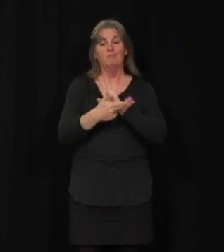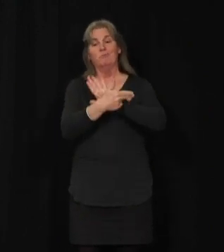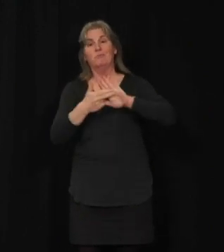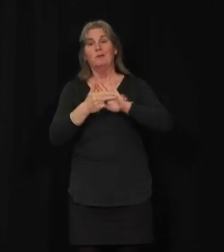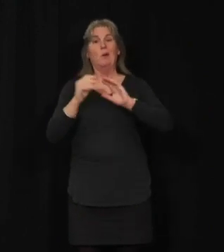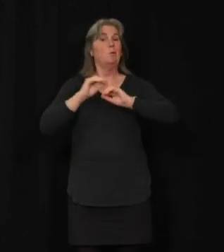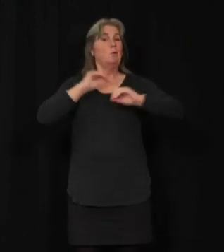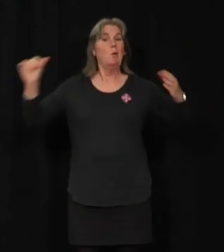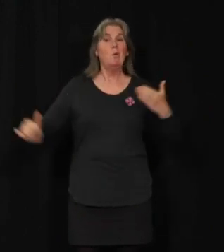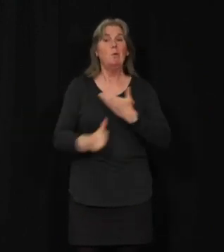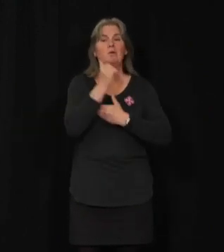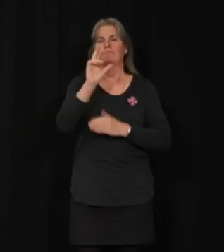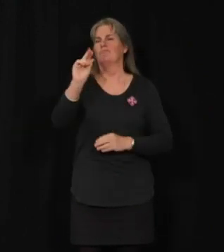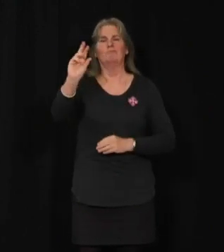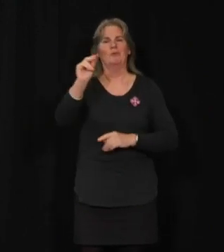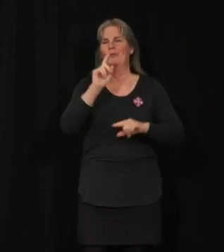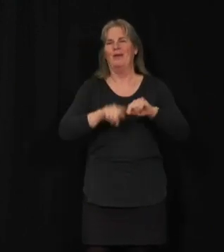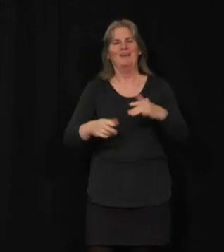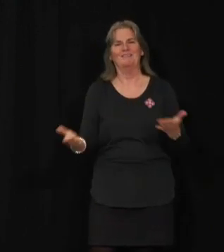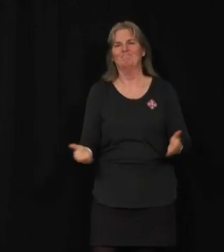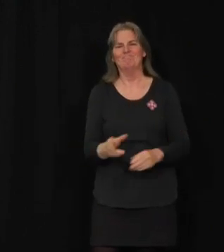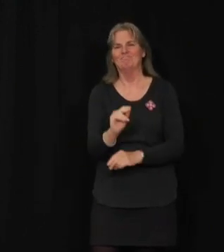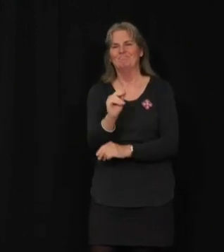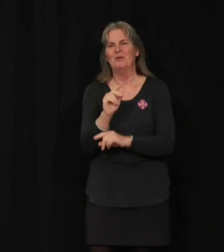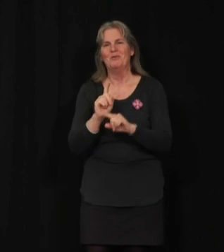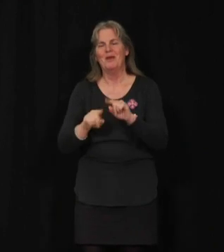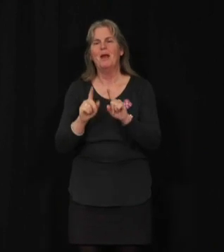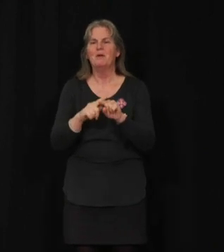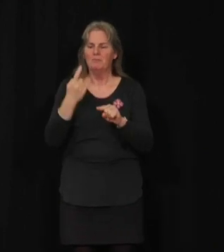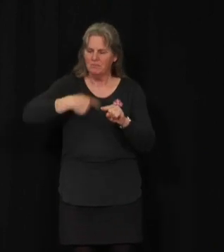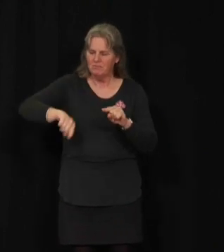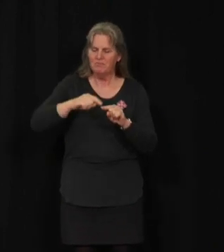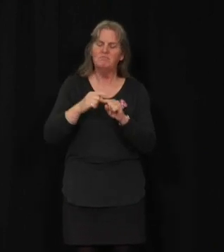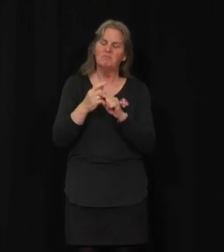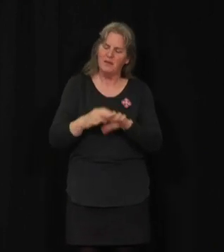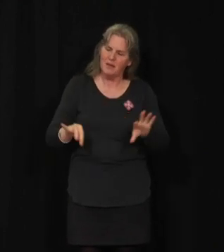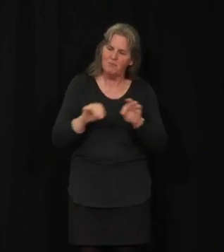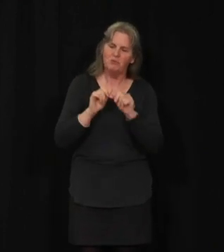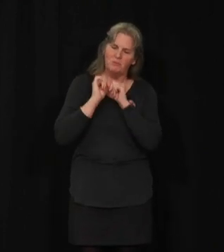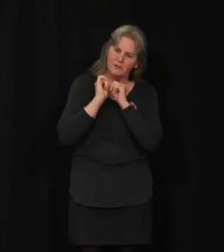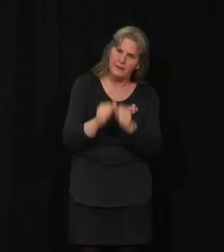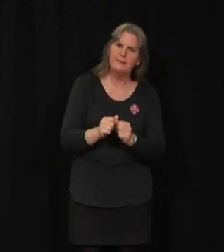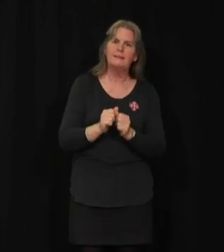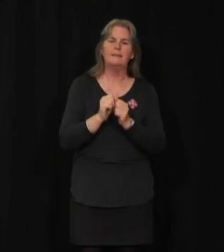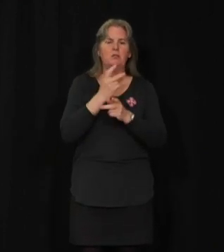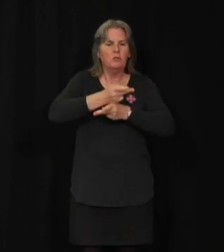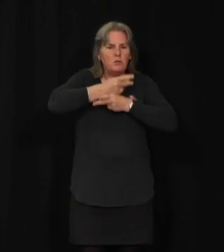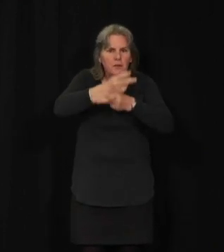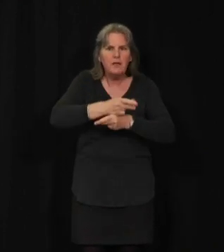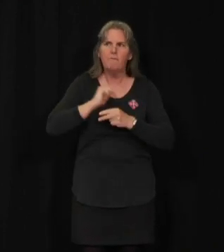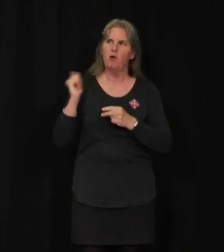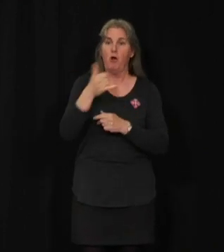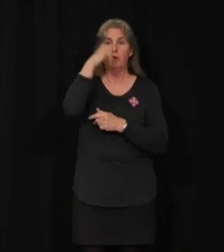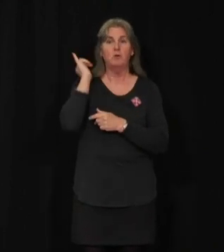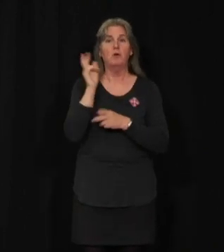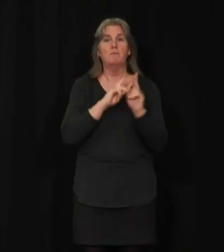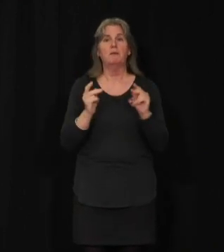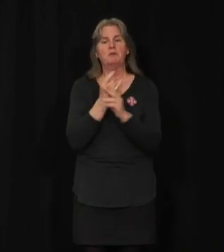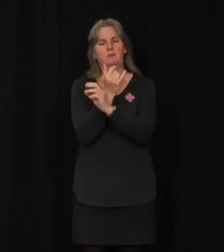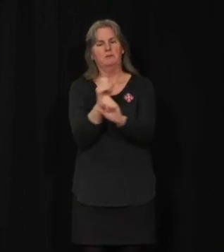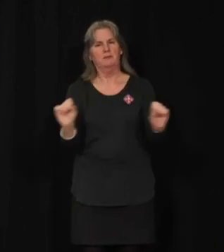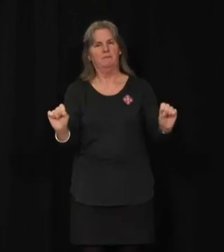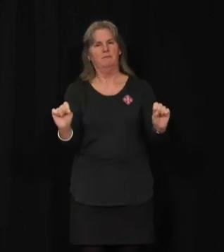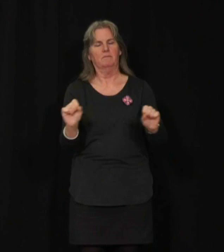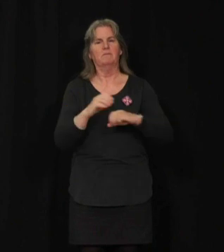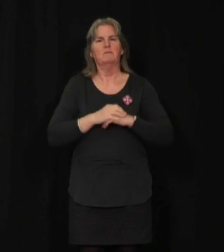risk-free, and we believe it is responsible to continue to take precautions to keep all Yukoners safe. We are